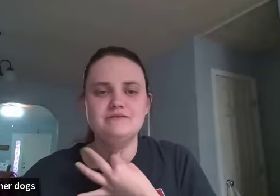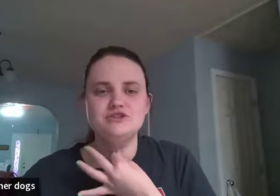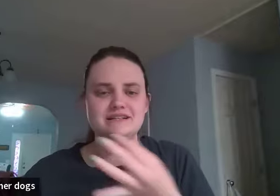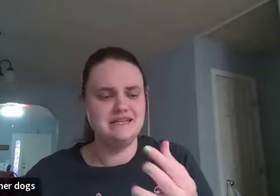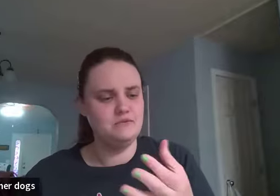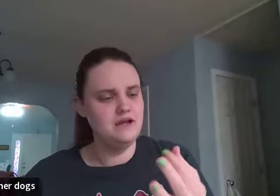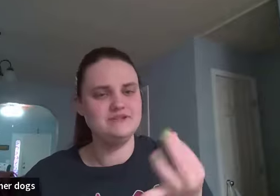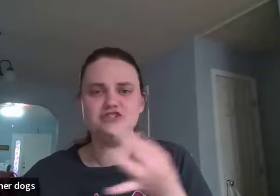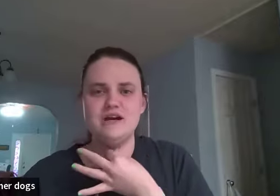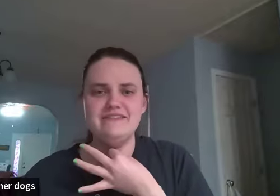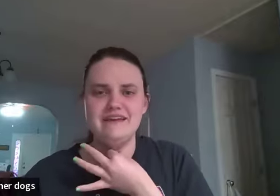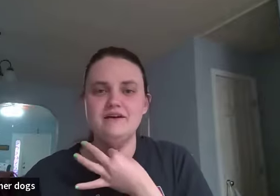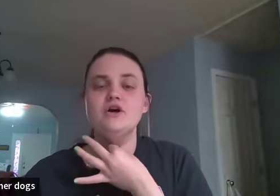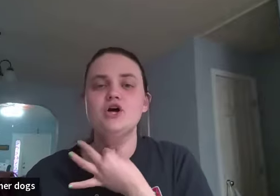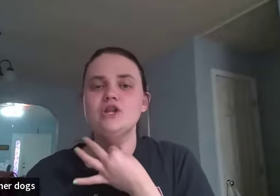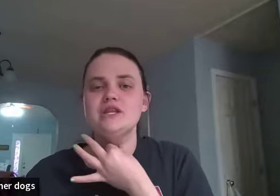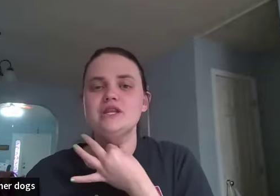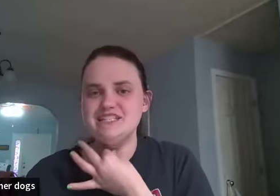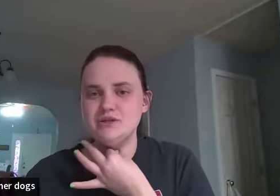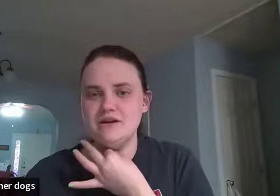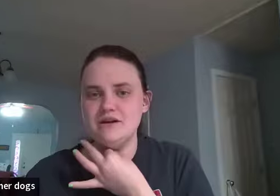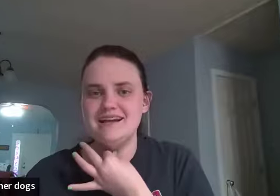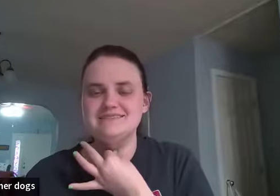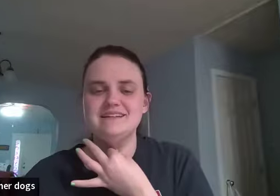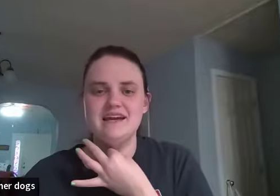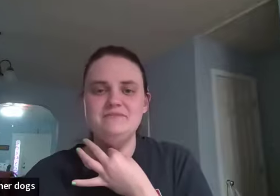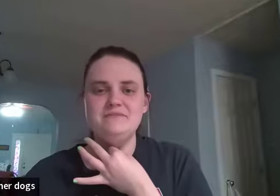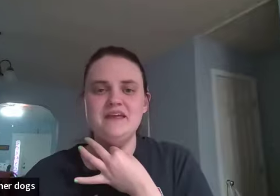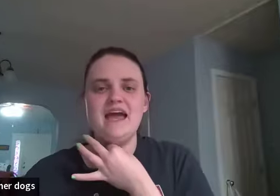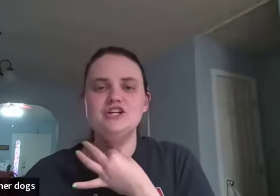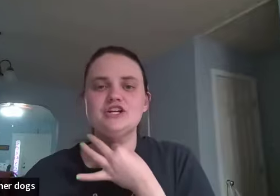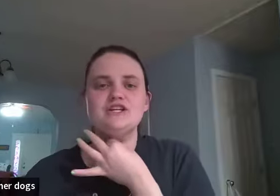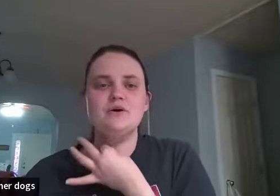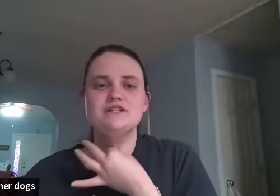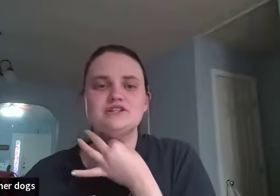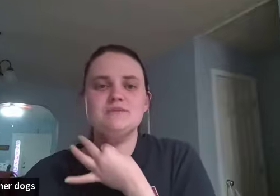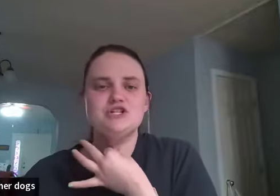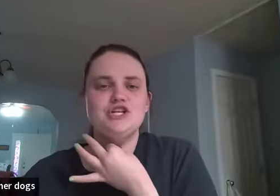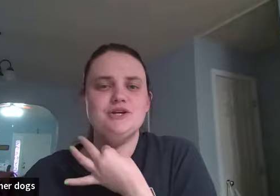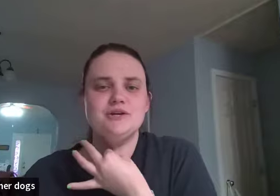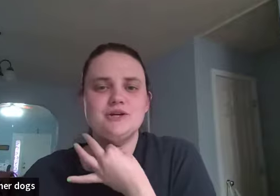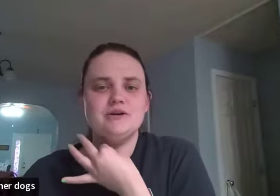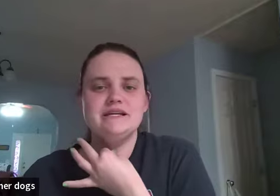was trying to say, what was I trying to think of? The center of your neck. Okay. And you're going to go in a circular motion.